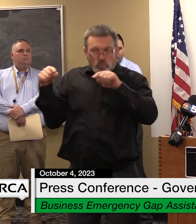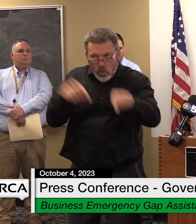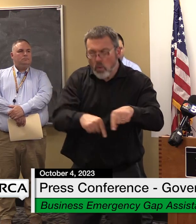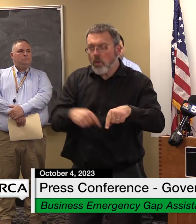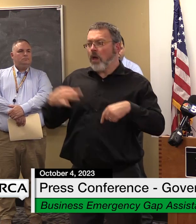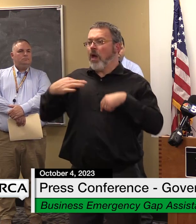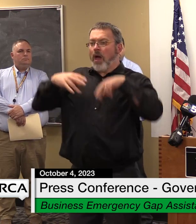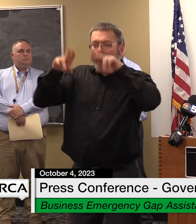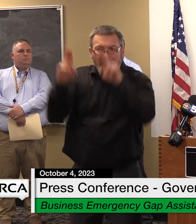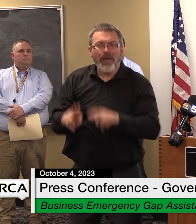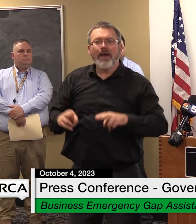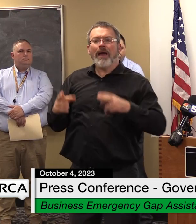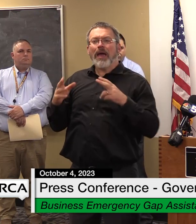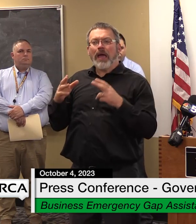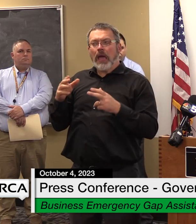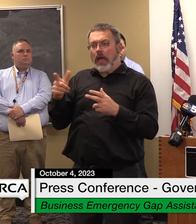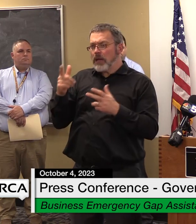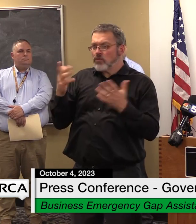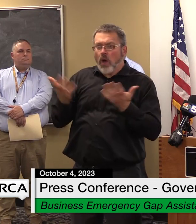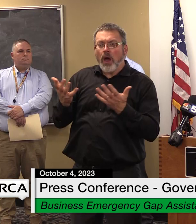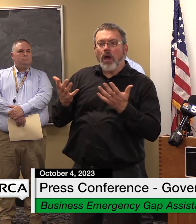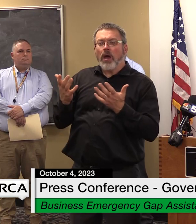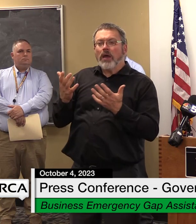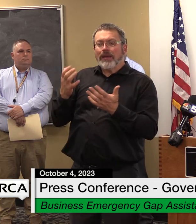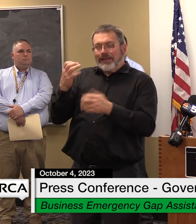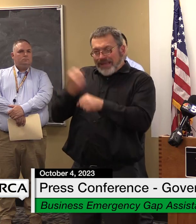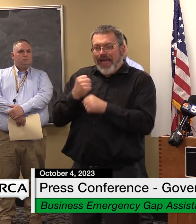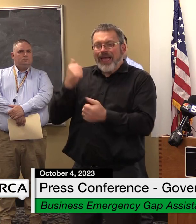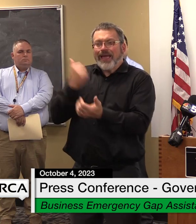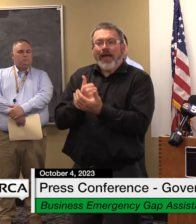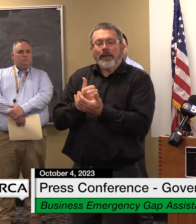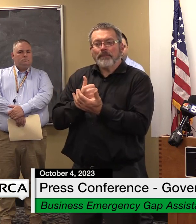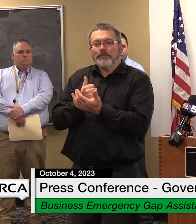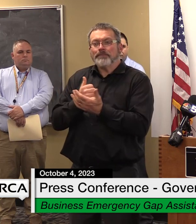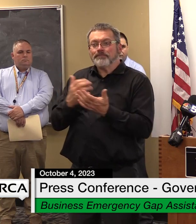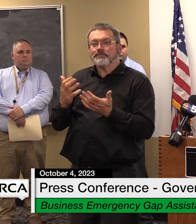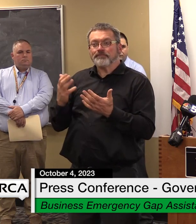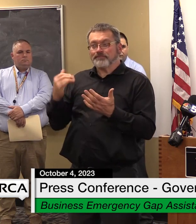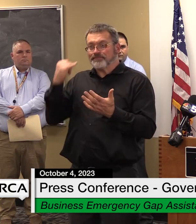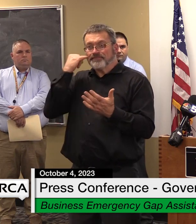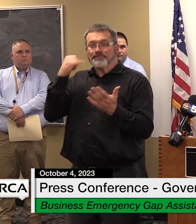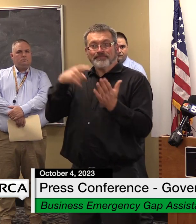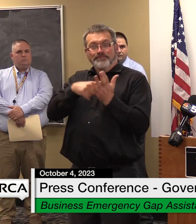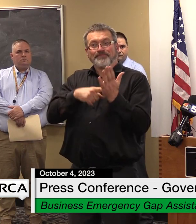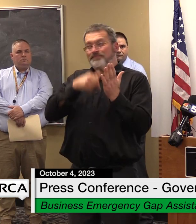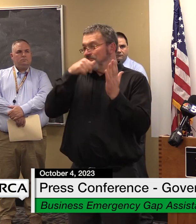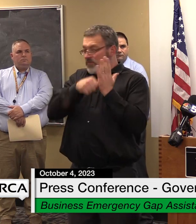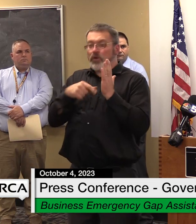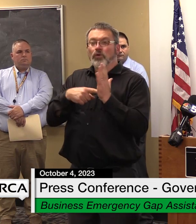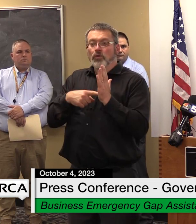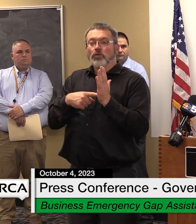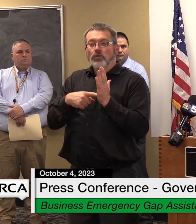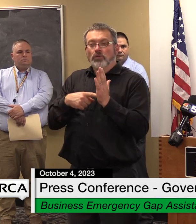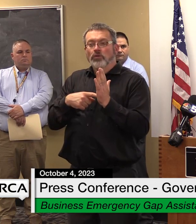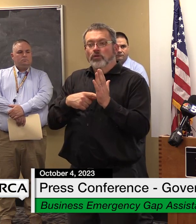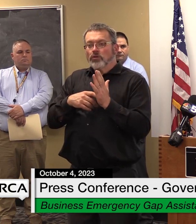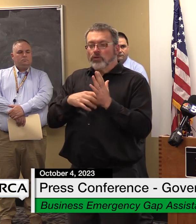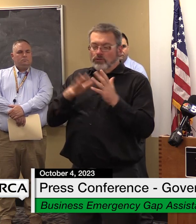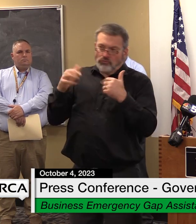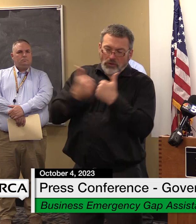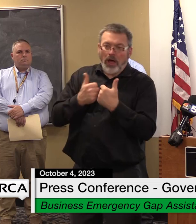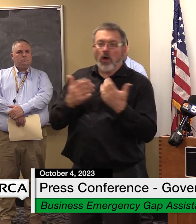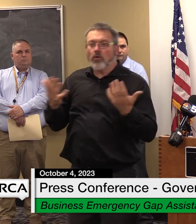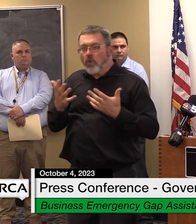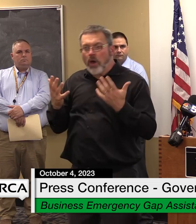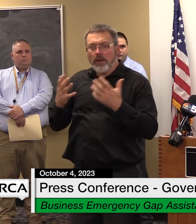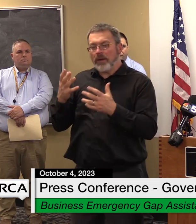the purpose for those is to go there to receive assistance if you received a determination letter that there is challenges with your application, or